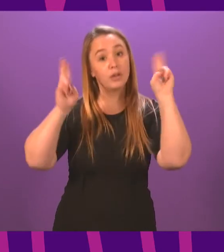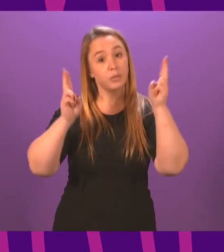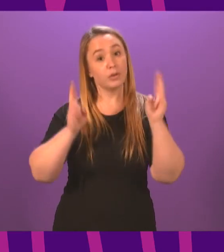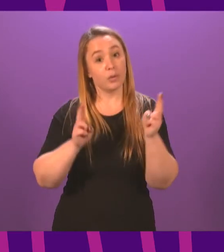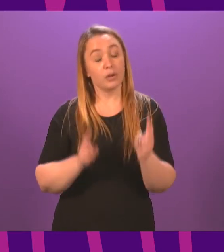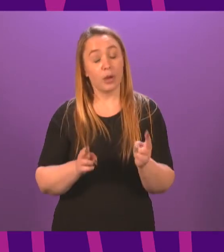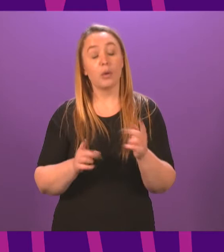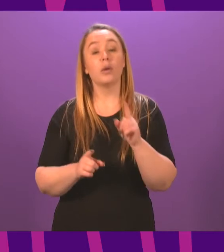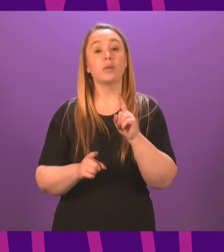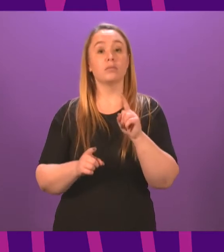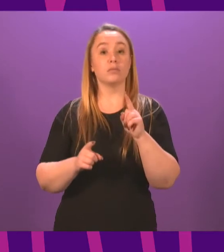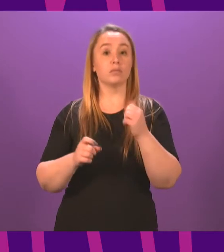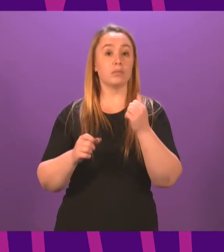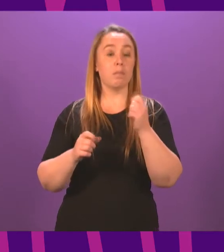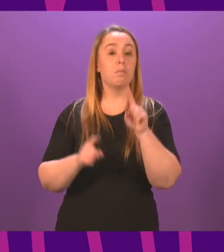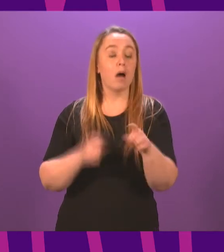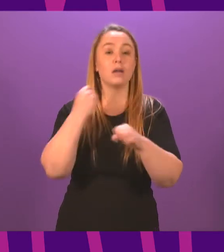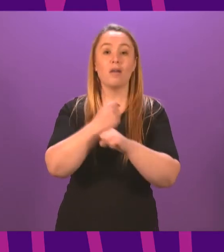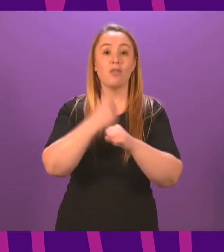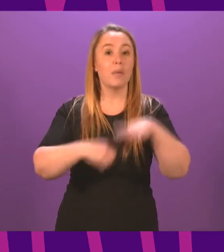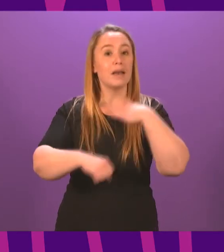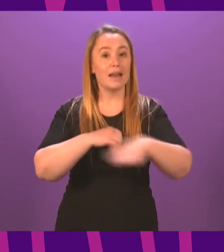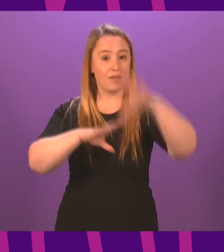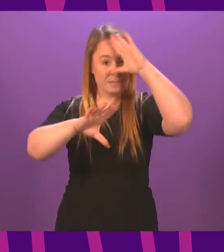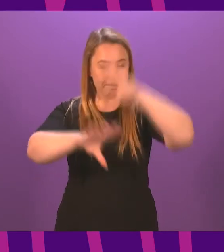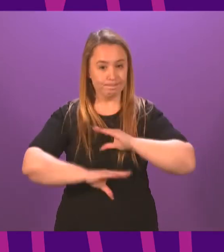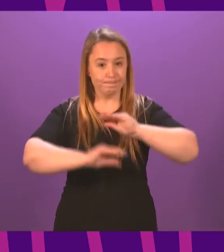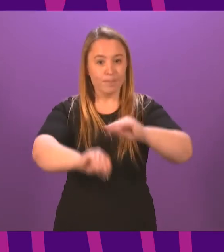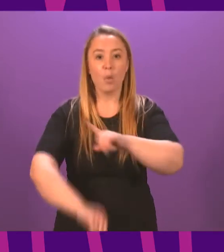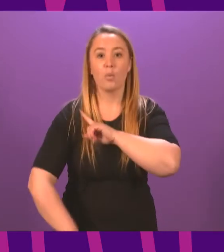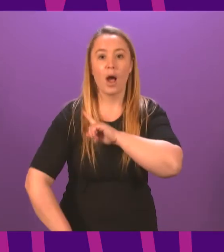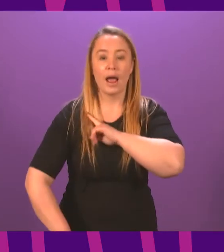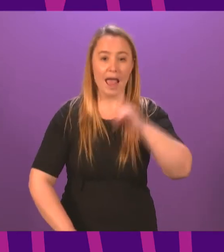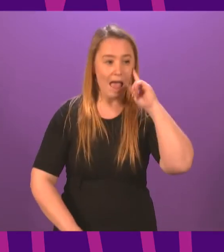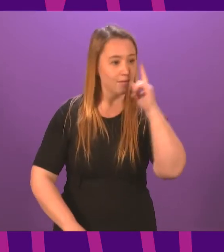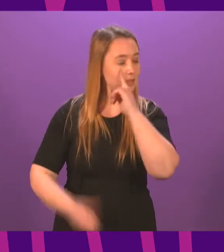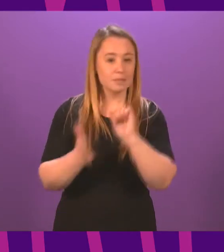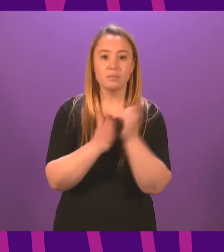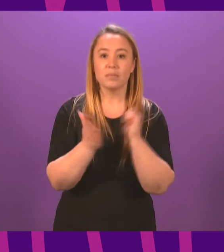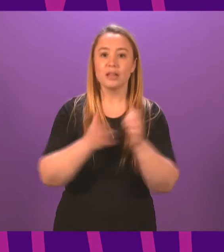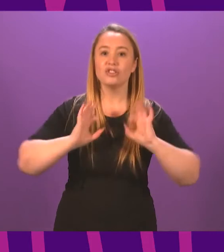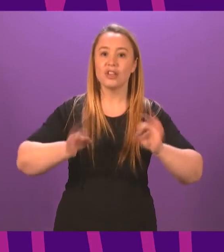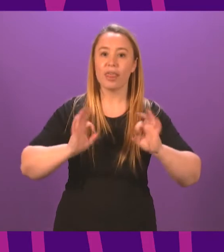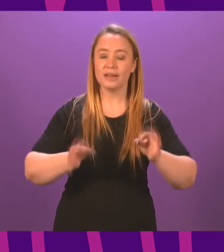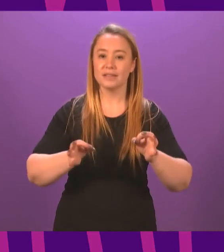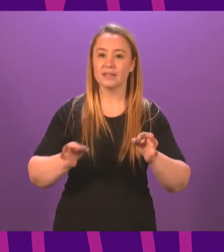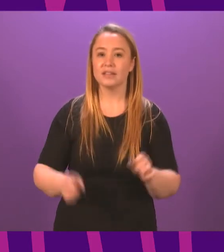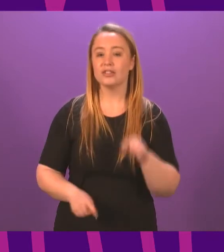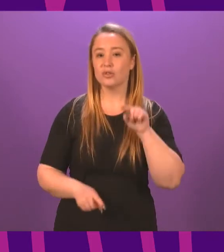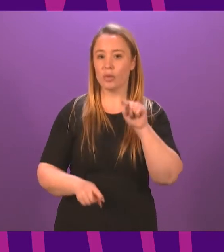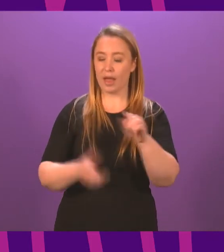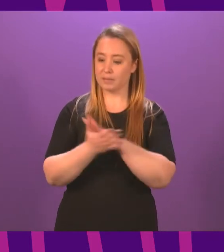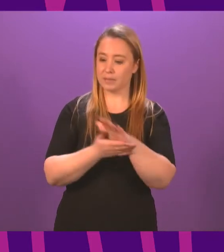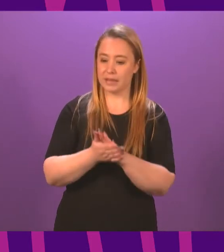falling. But the government's failure to routinely publish the evidence supporting those decisions is not only obstructing